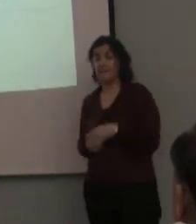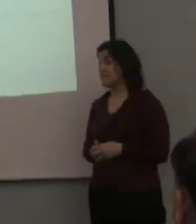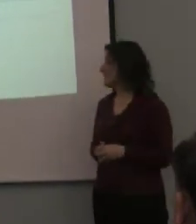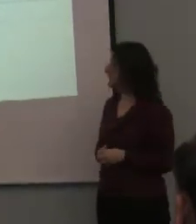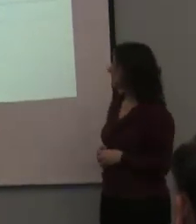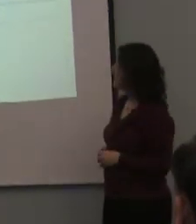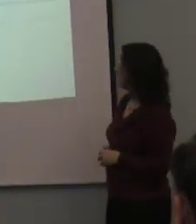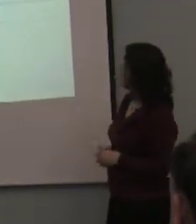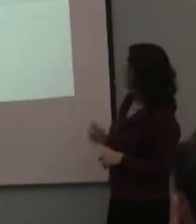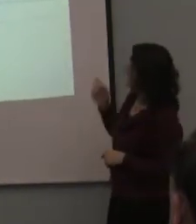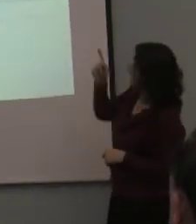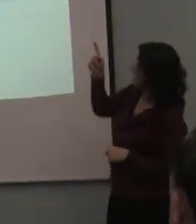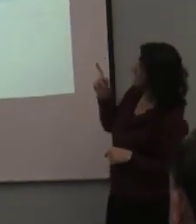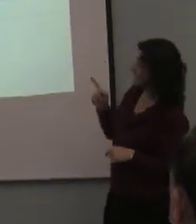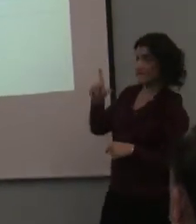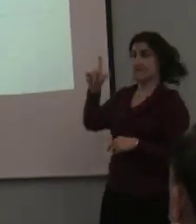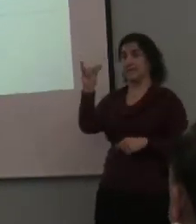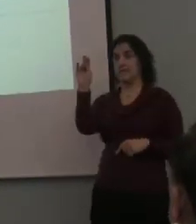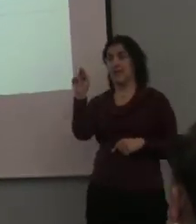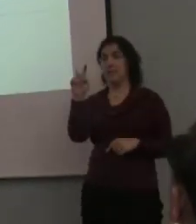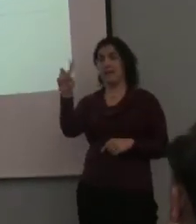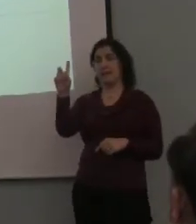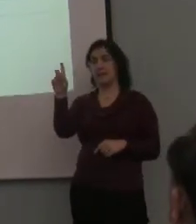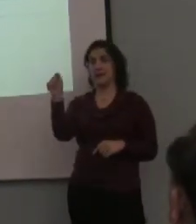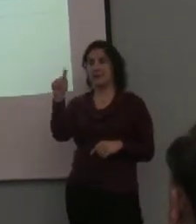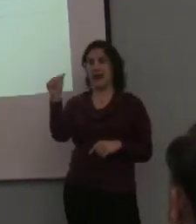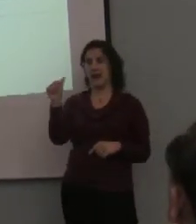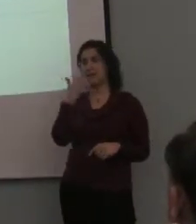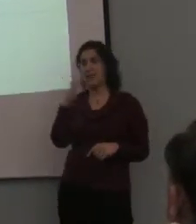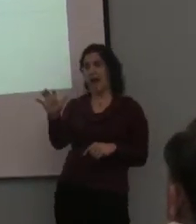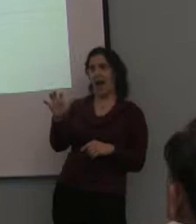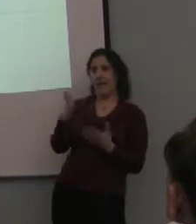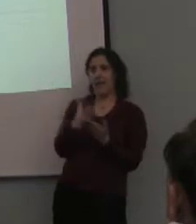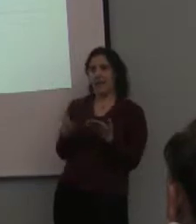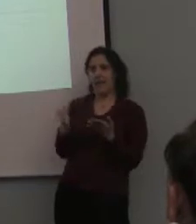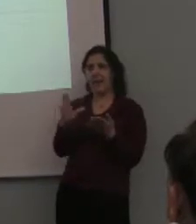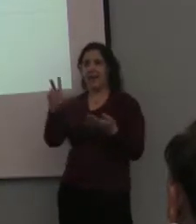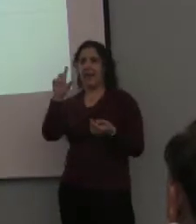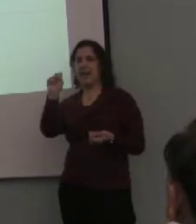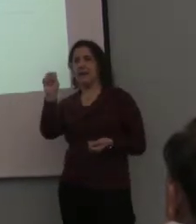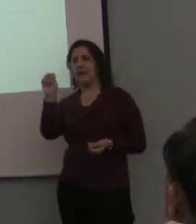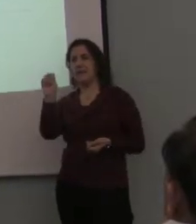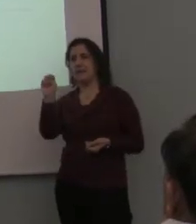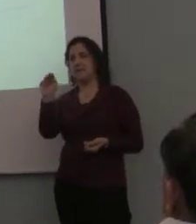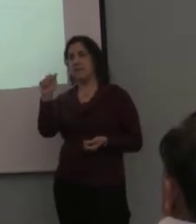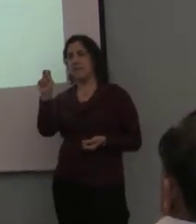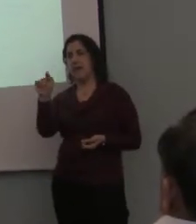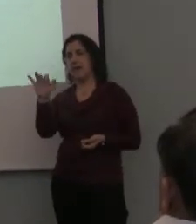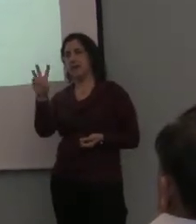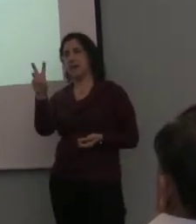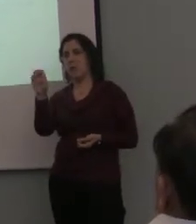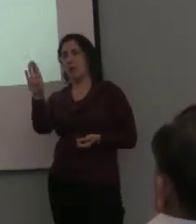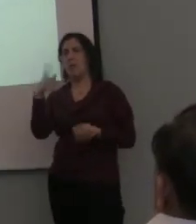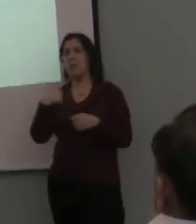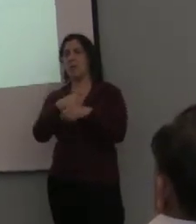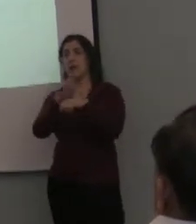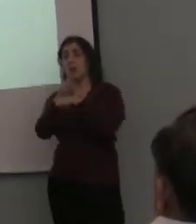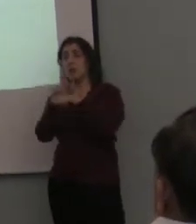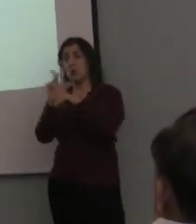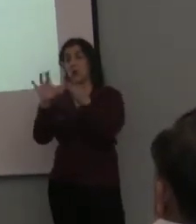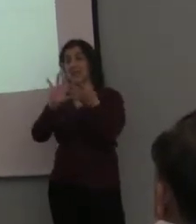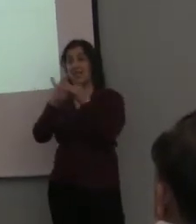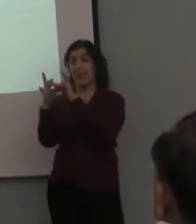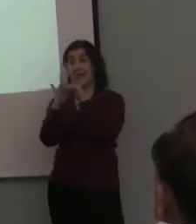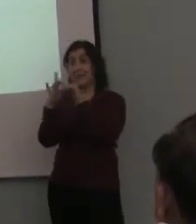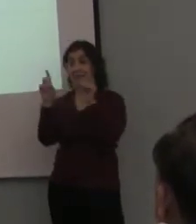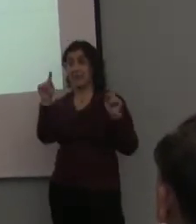How about linked data? Linked data is a big thing in the semantic web. We can use linked data. It's going to allow us to